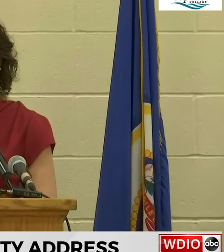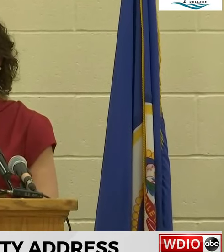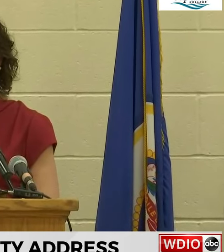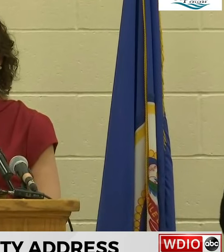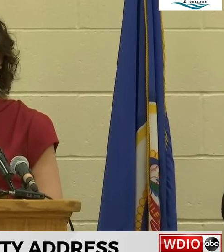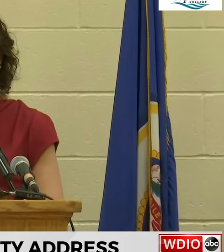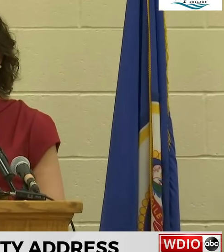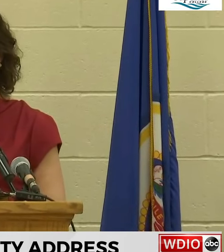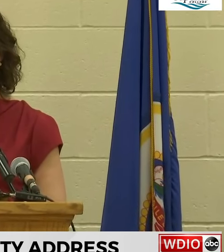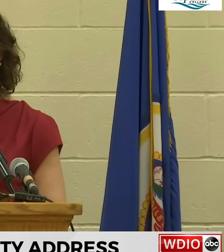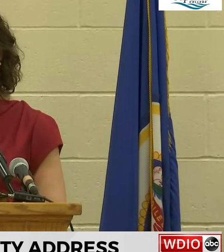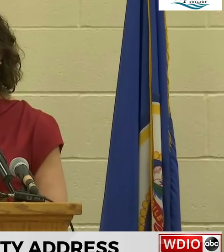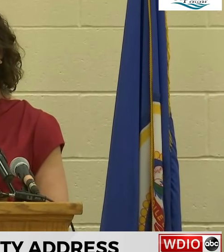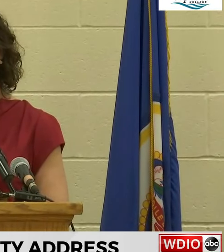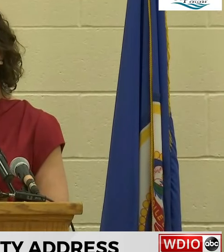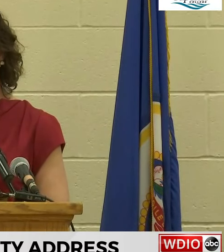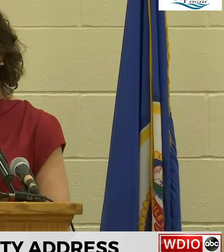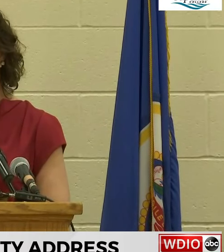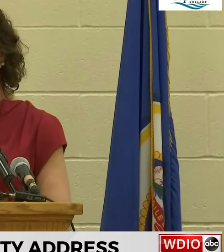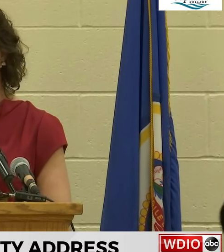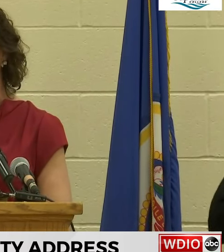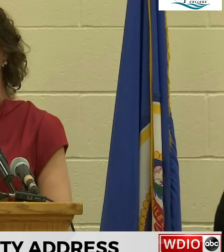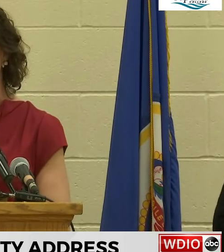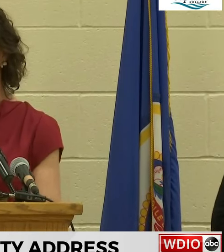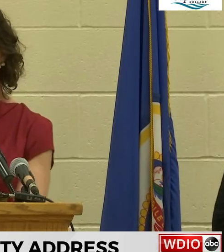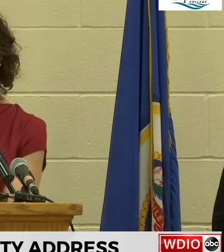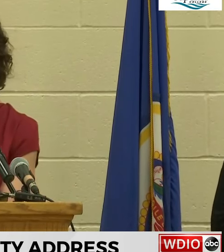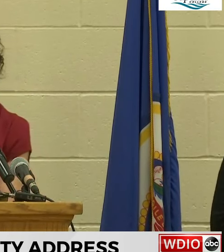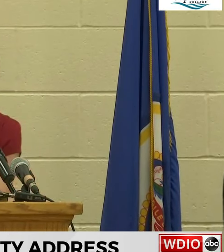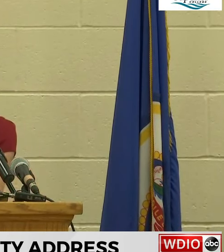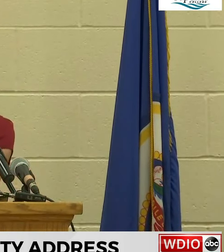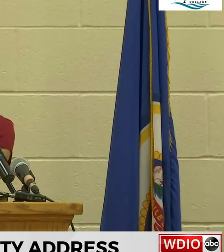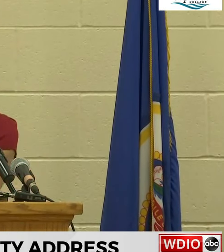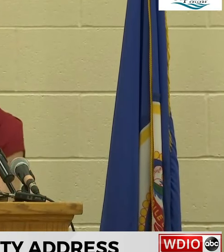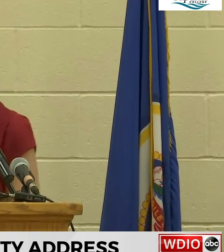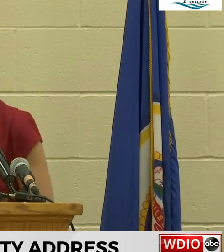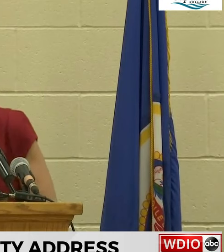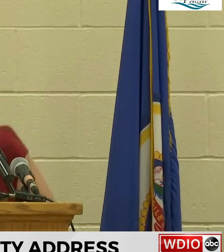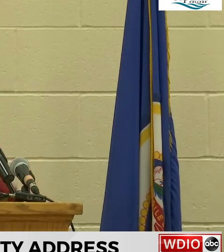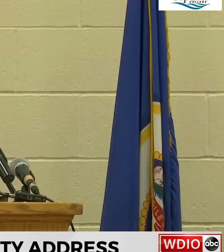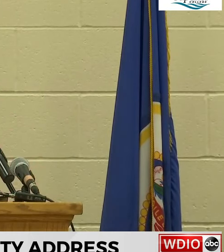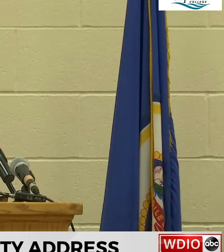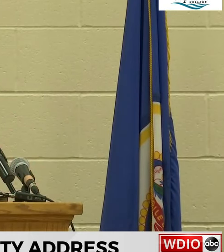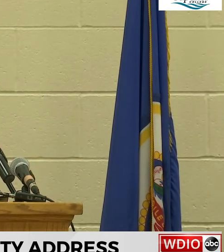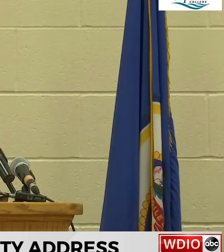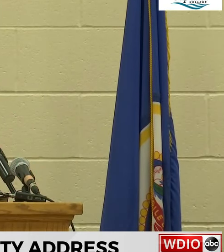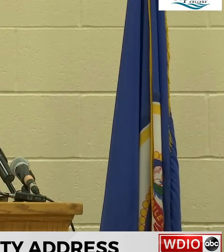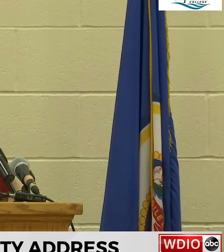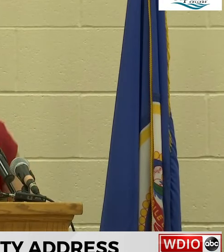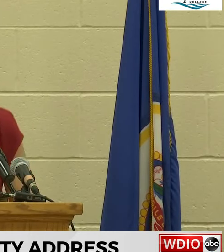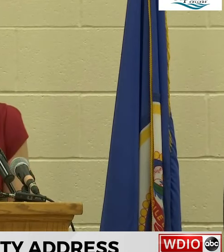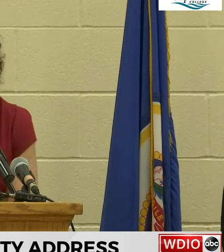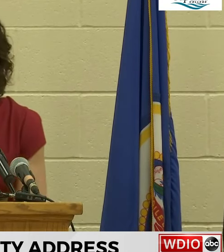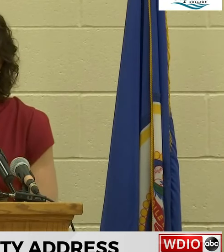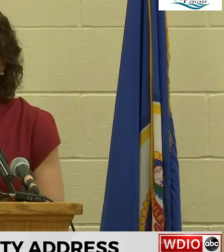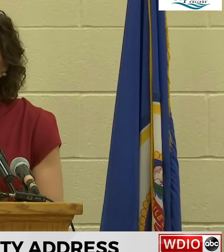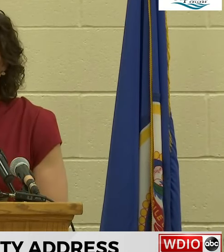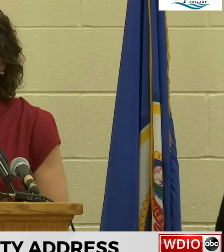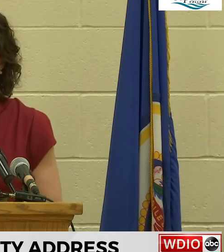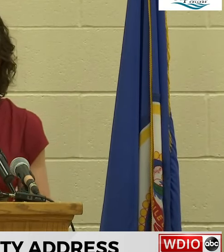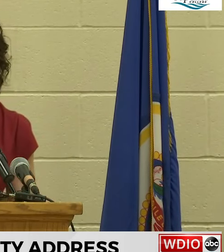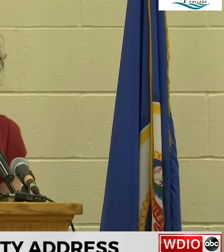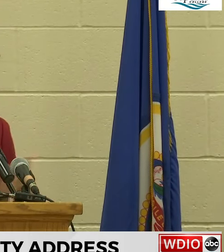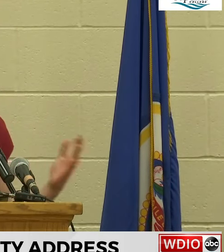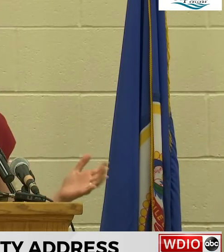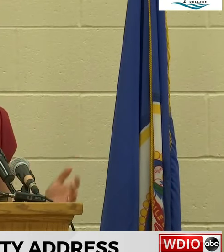water bottle, by the way. And this one is mine. Like, you can't take it. Mine. Okay. So big thank